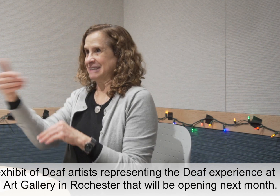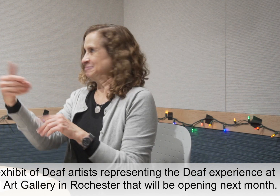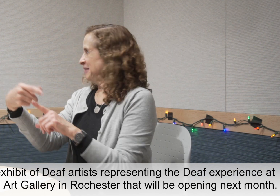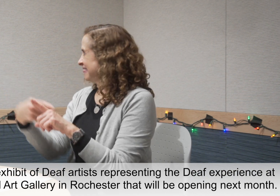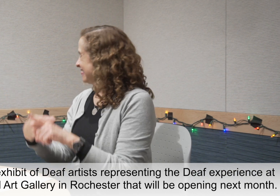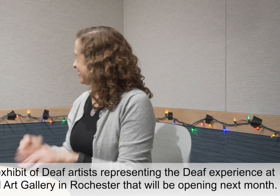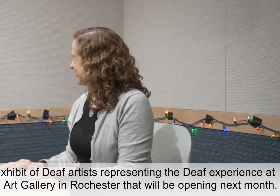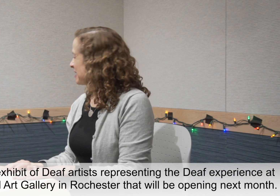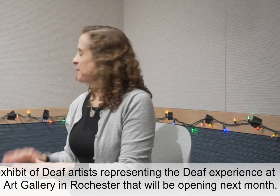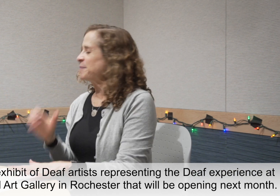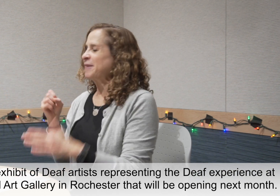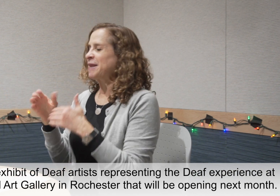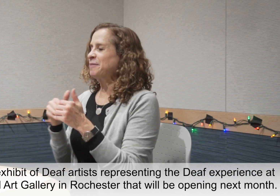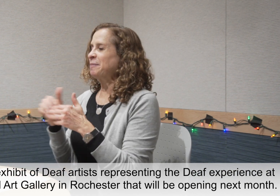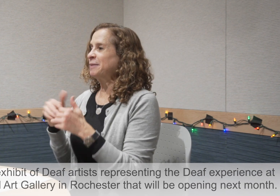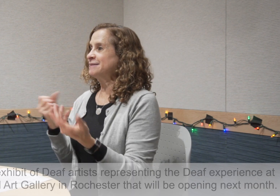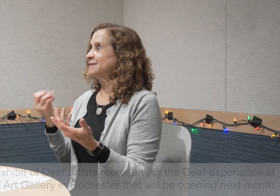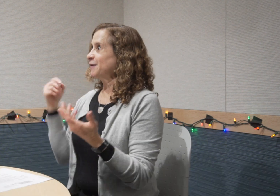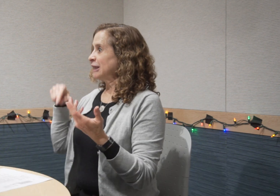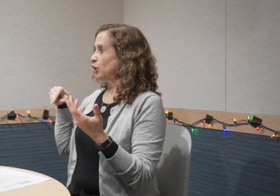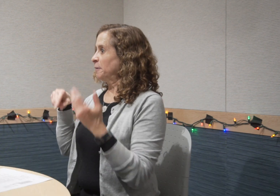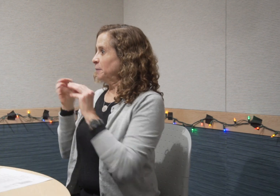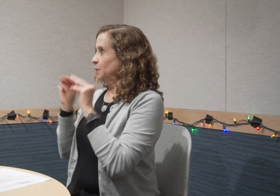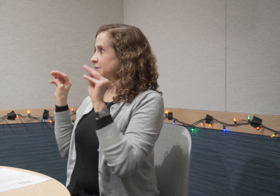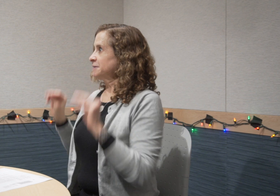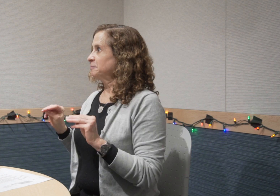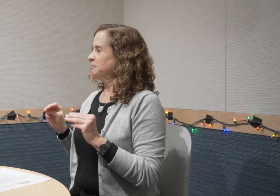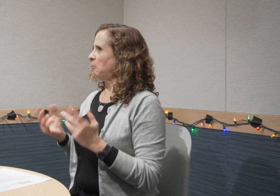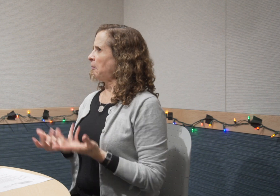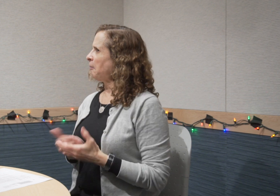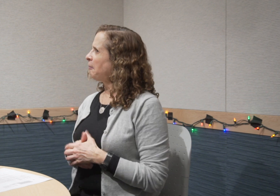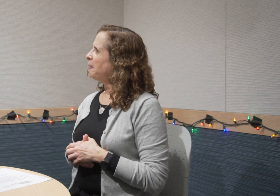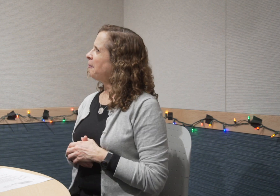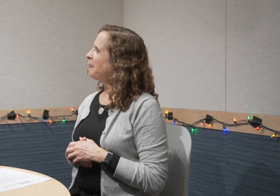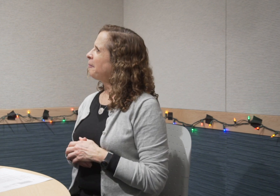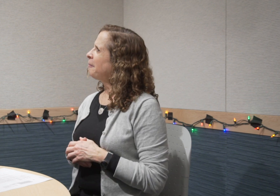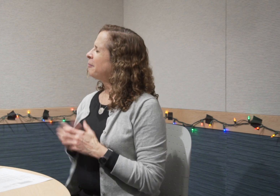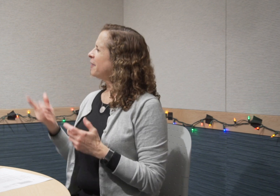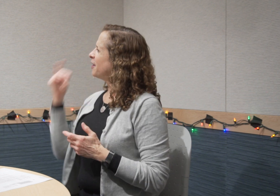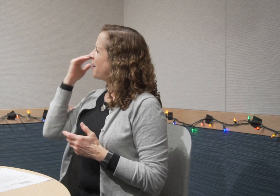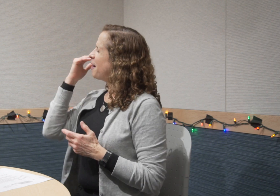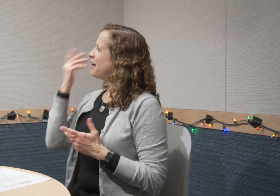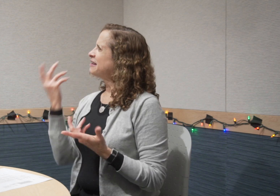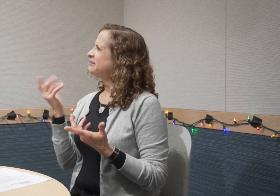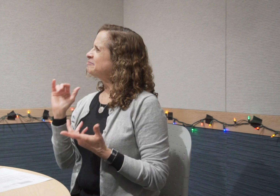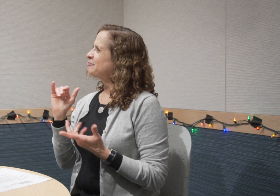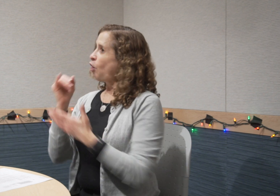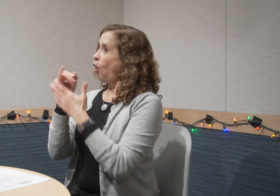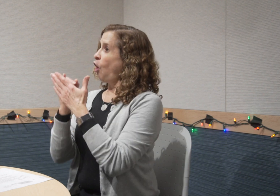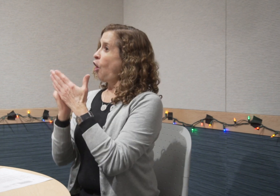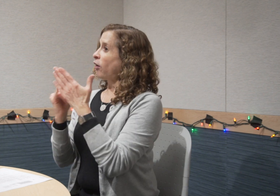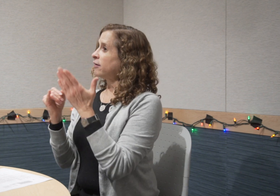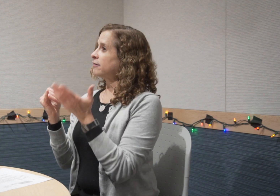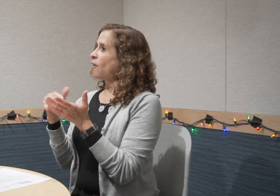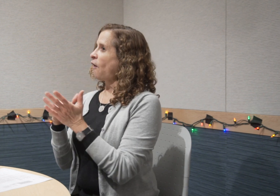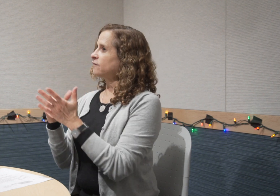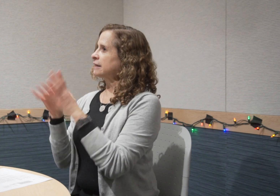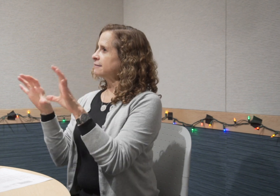coming soon, next month. Cool. So anyway, the museum here at the Johnson Museum of Art, that question that you asked me,